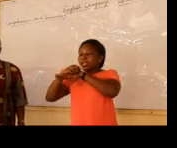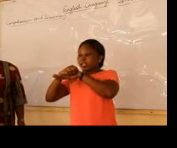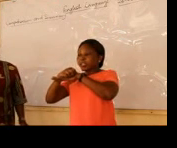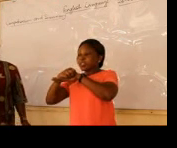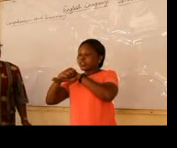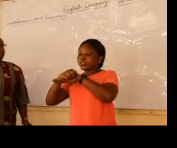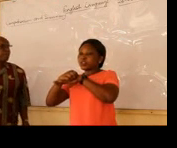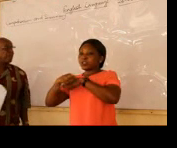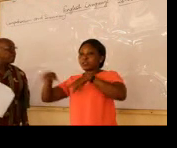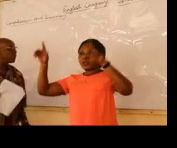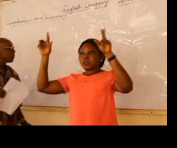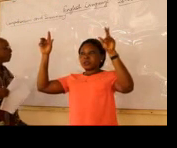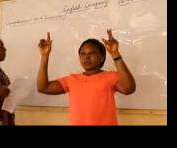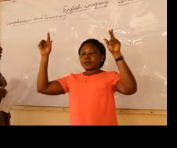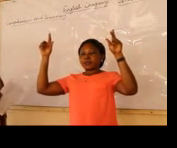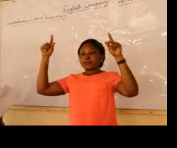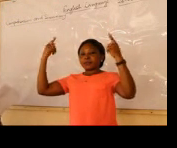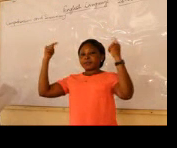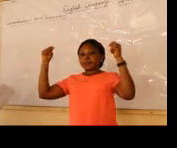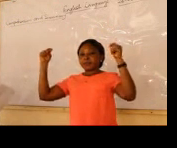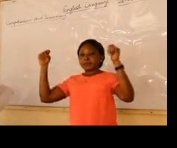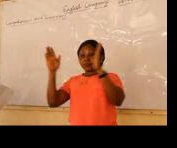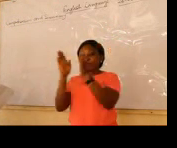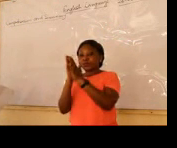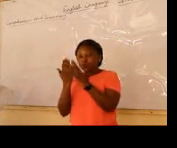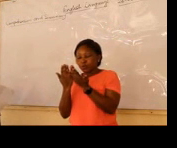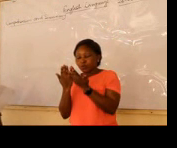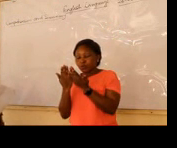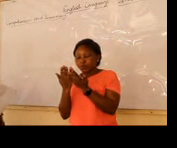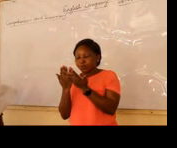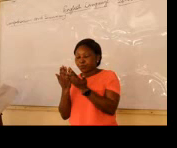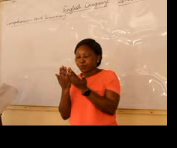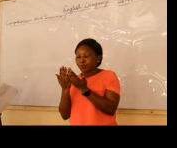book 2, page 16,